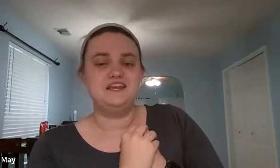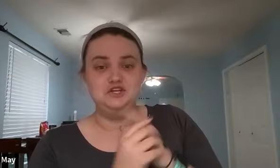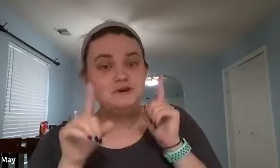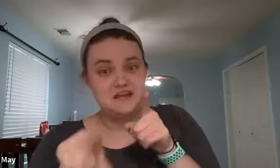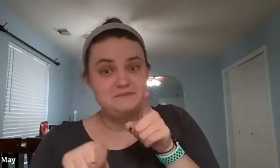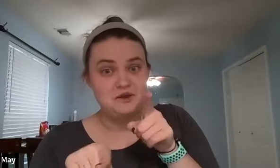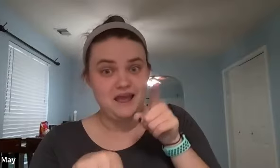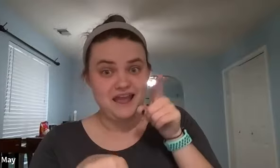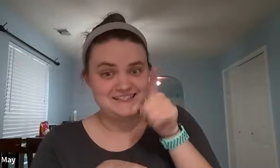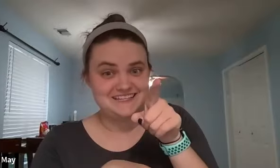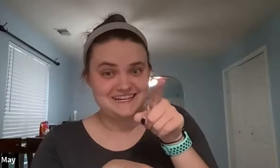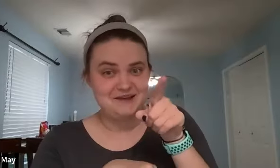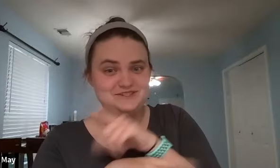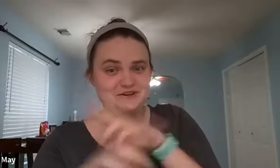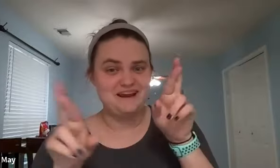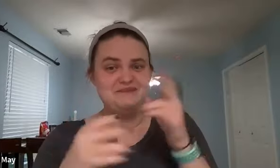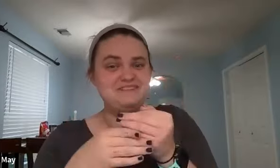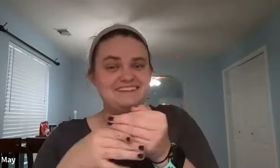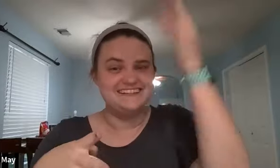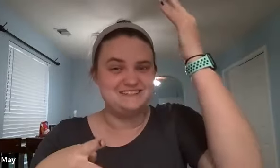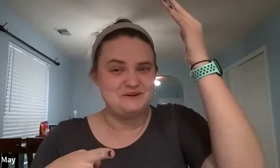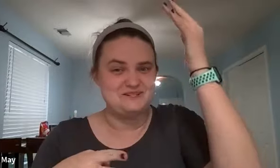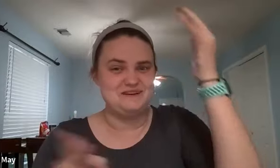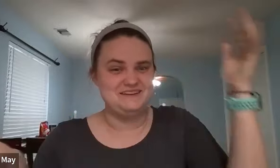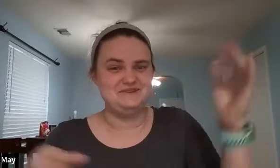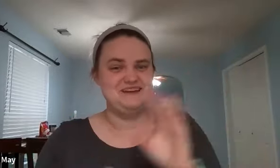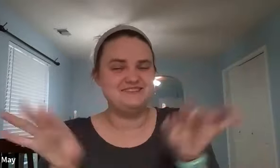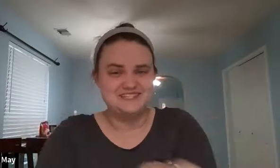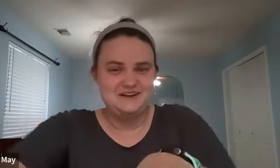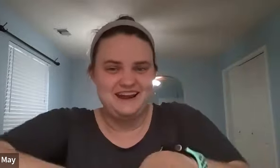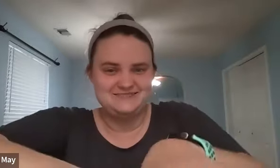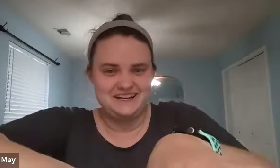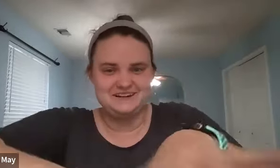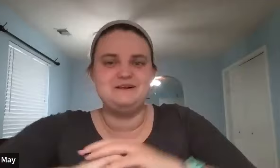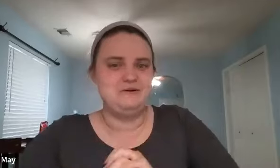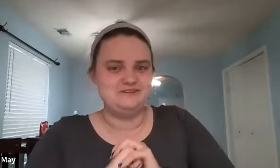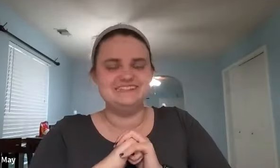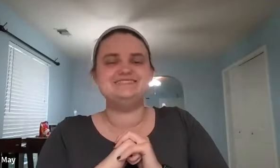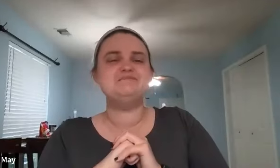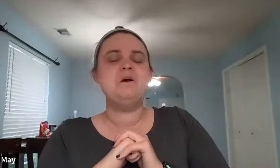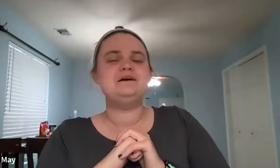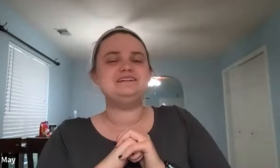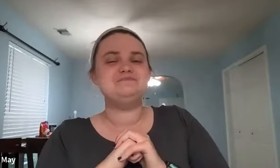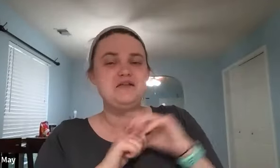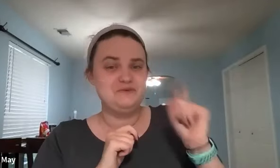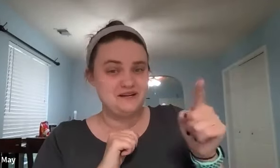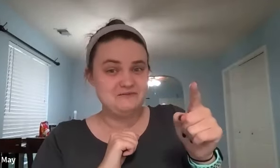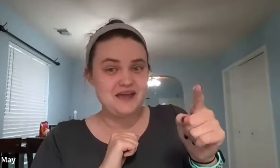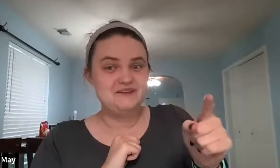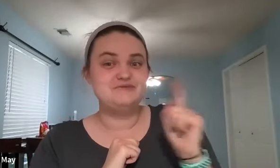Then you are typing away. I see it. I'm so ready. I'm gonna have like a list of words ready for me. I just see her hands right here and I'm like, oh goodness. The one it reminded me of